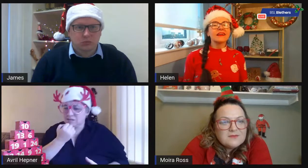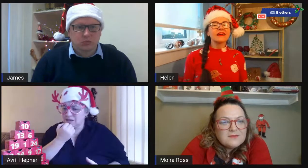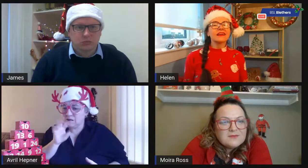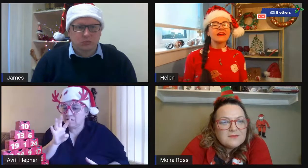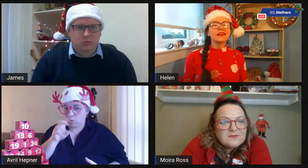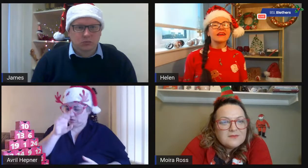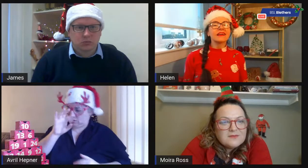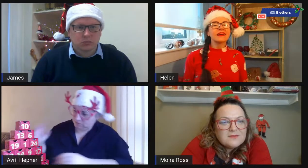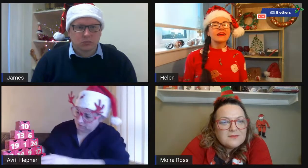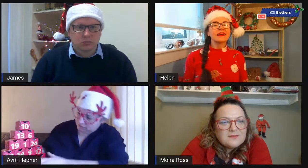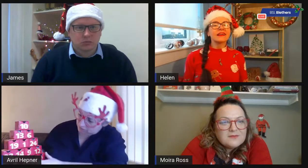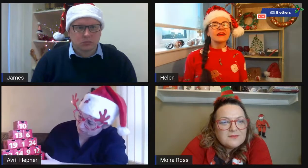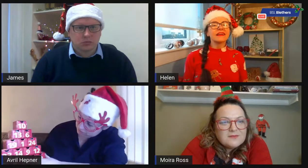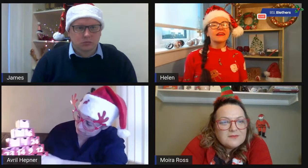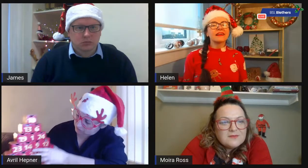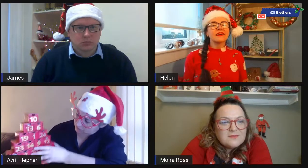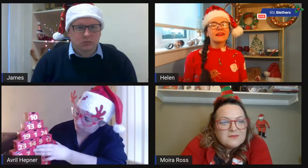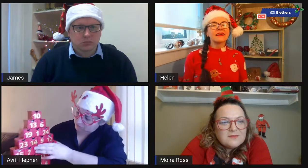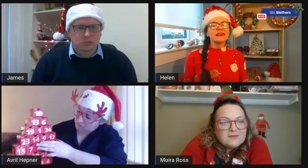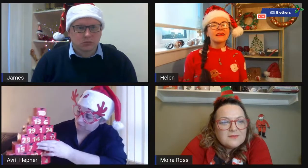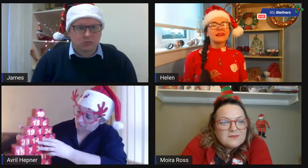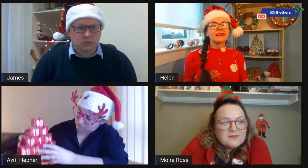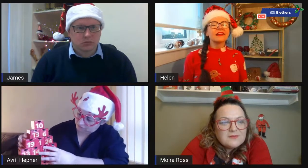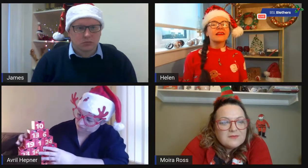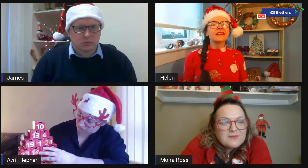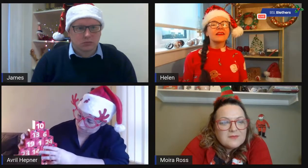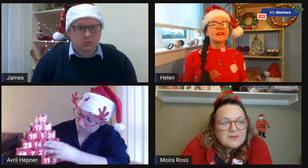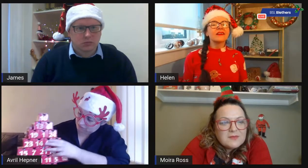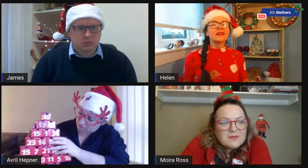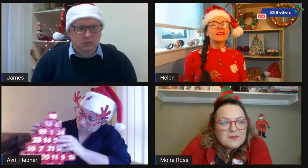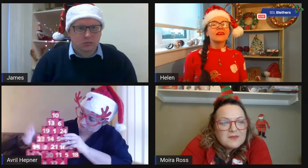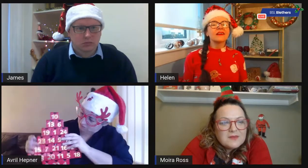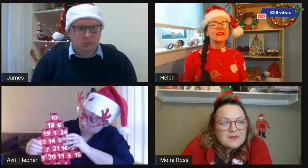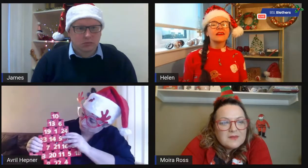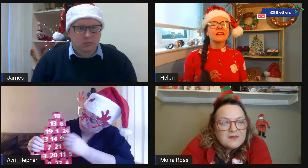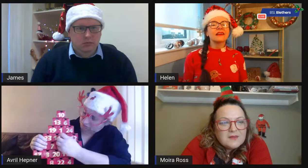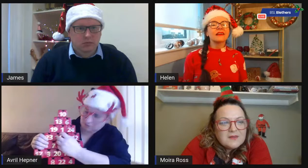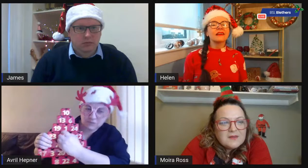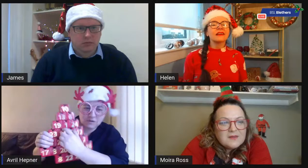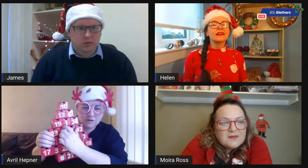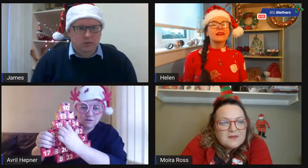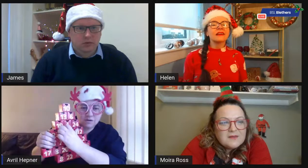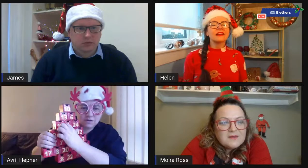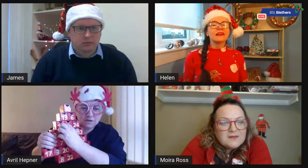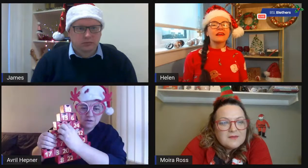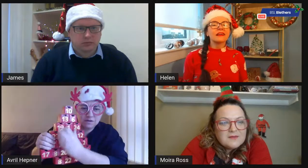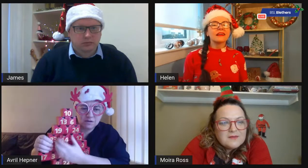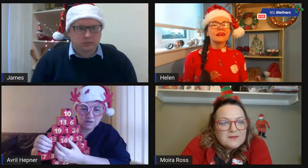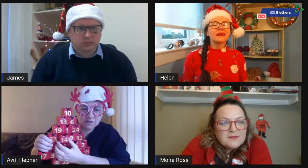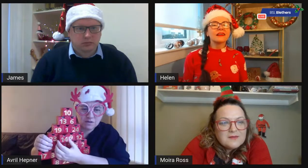do, it's the 14th today, isn't it? So let's have a look. What's in the little box for the